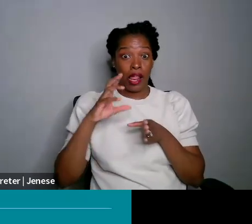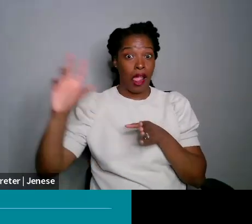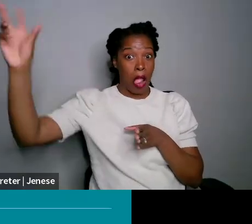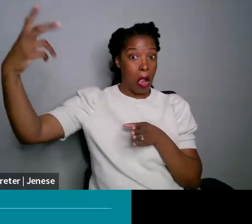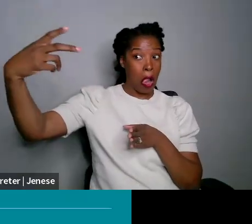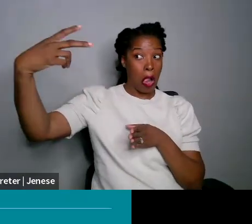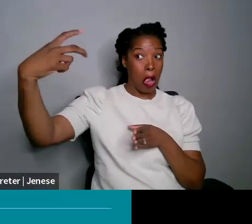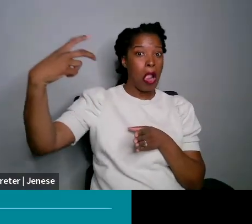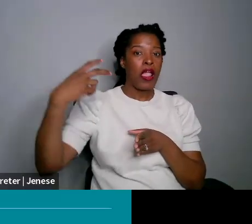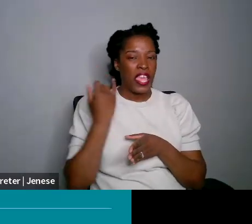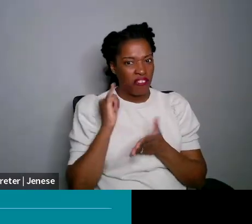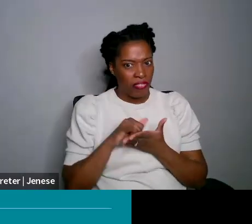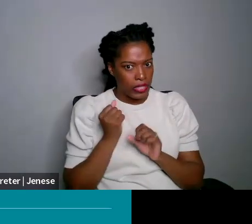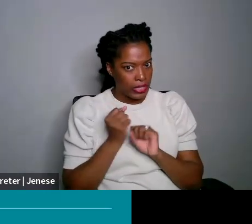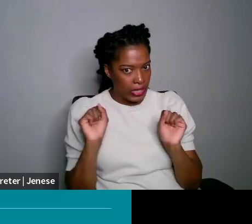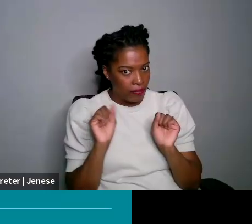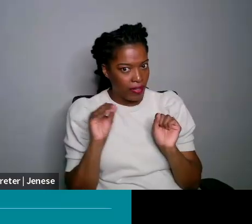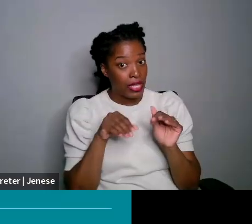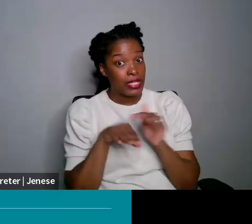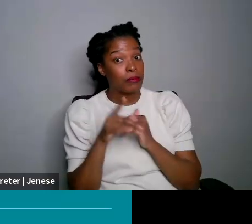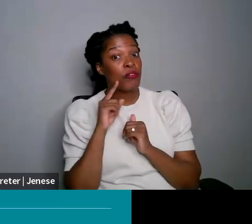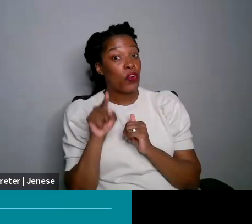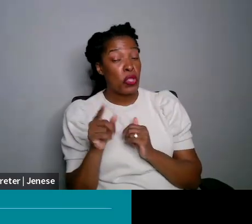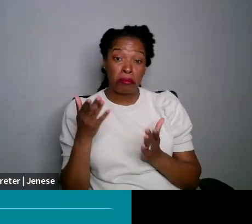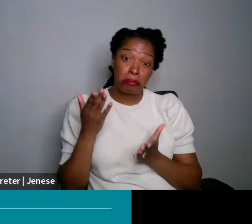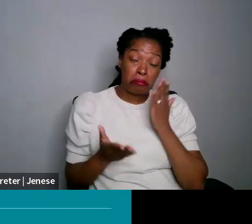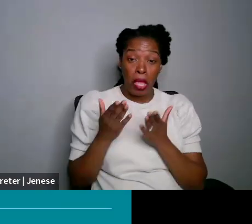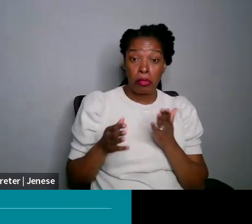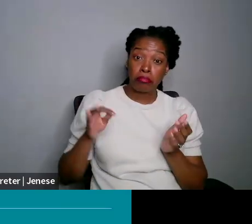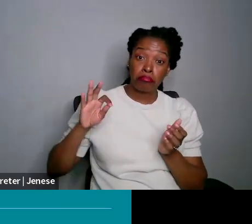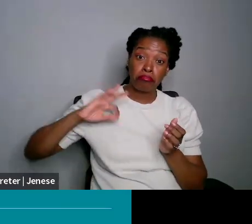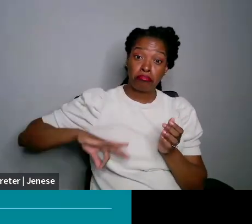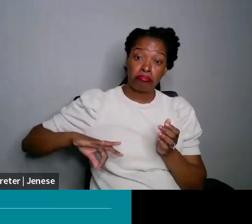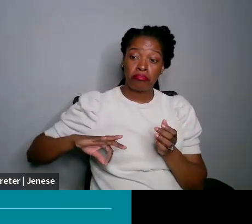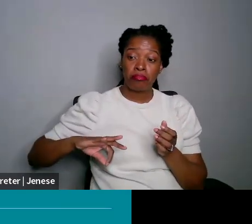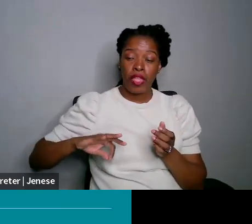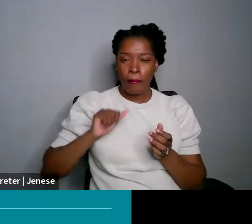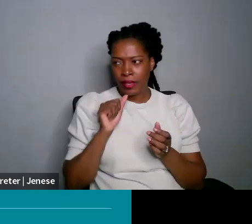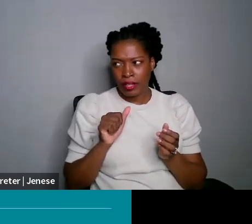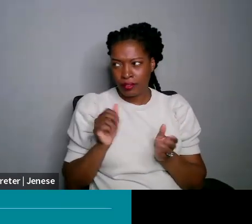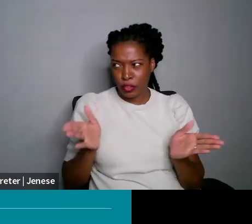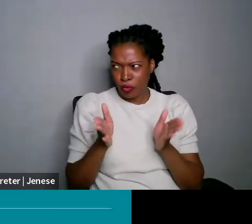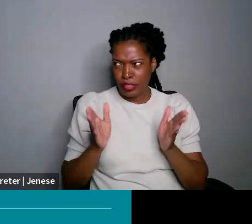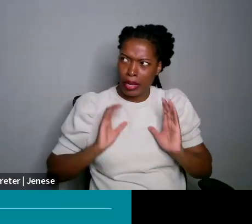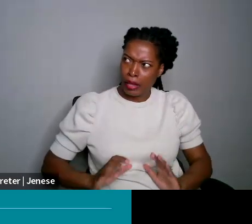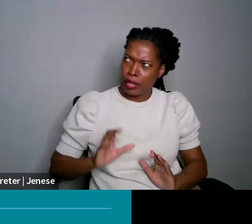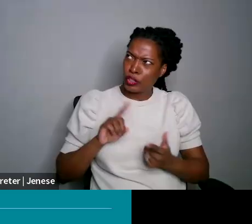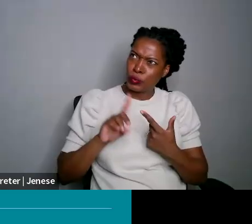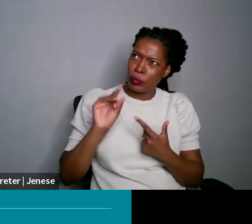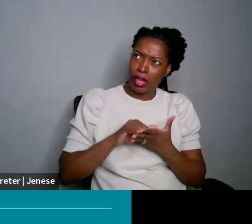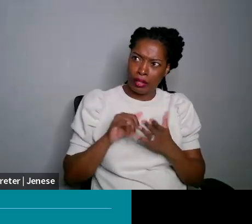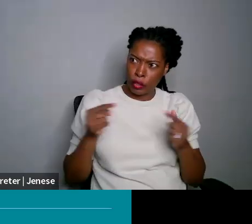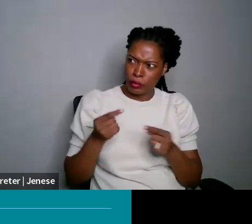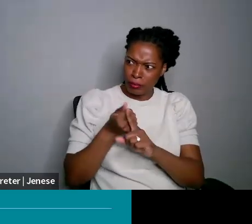that's safe and accessible to you, I think if at least you're able, maybe not encouraging your clients to do that, but if you're able to do